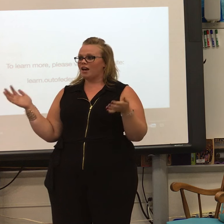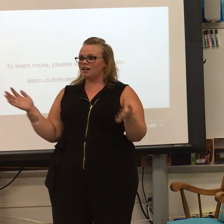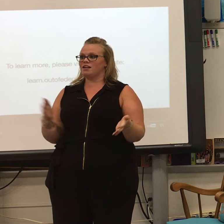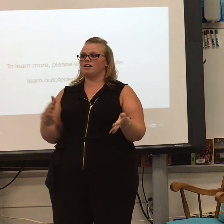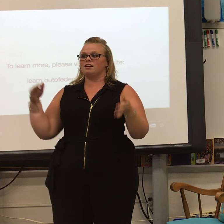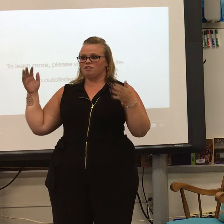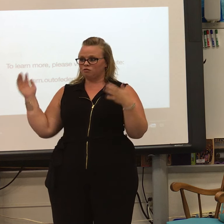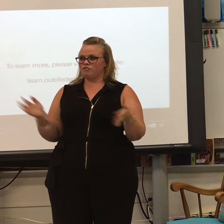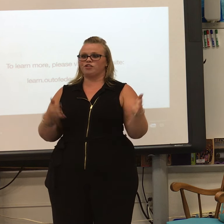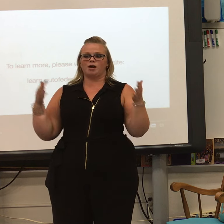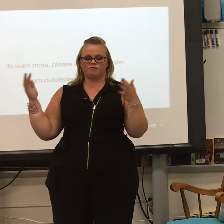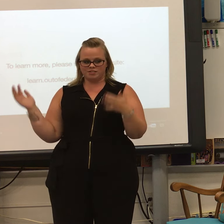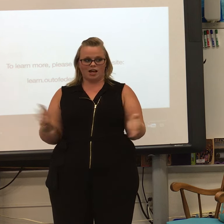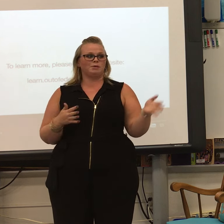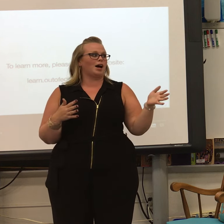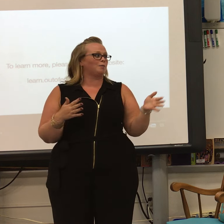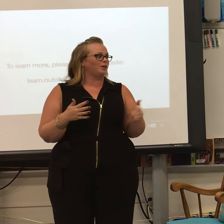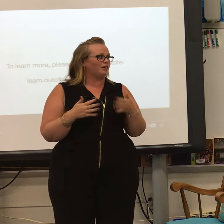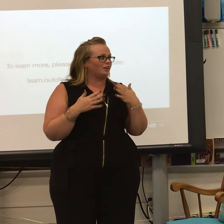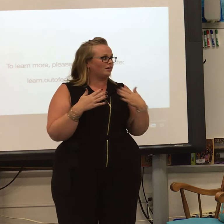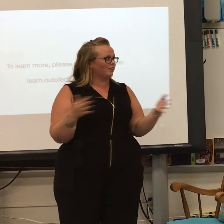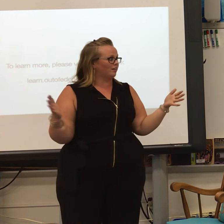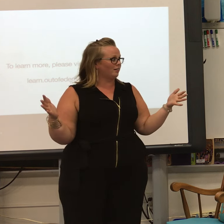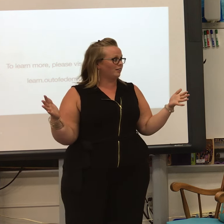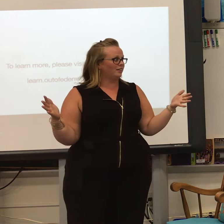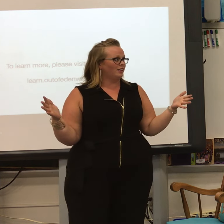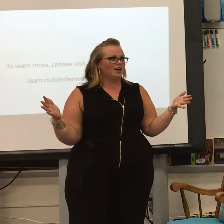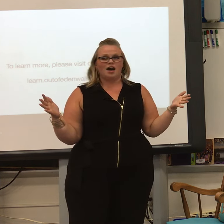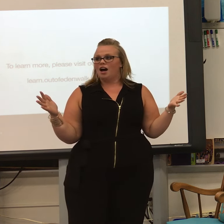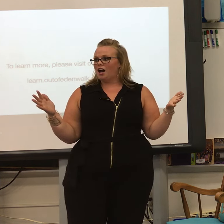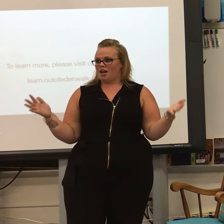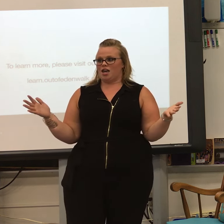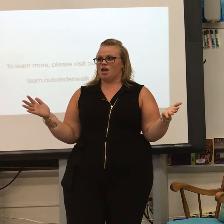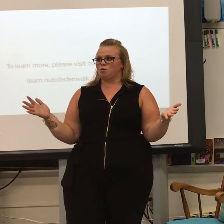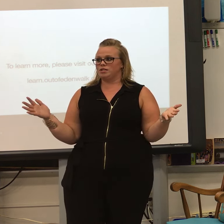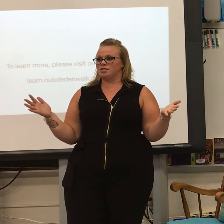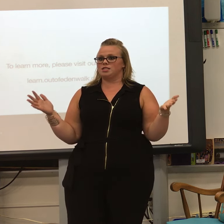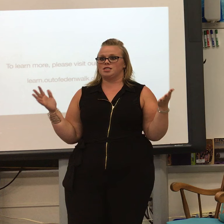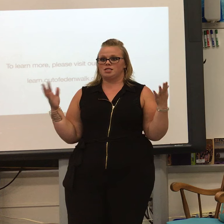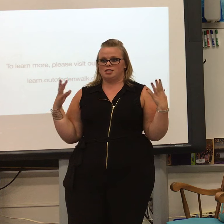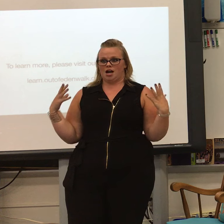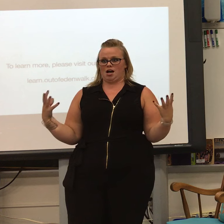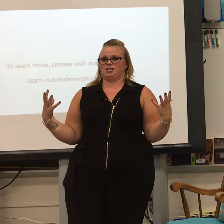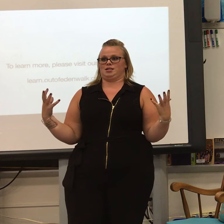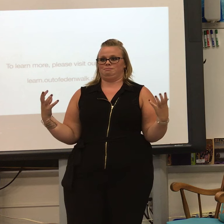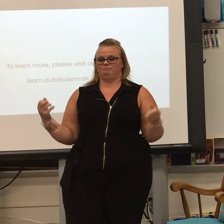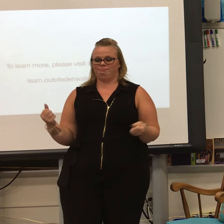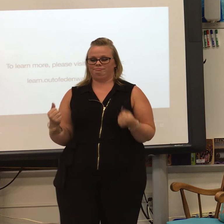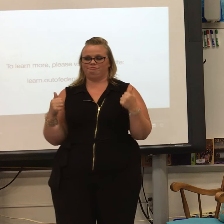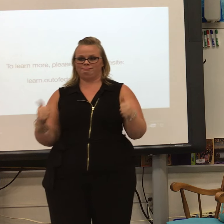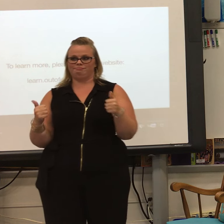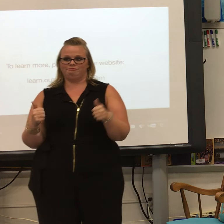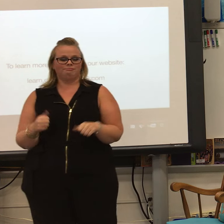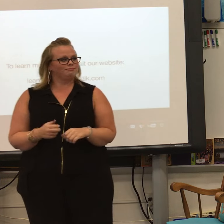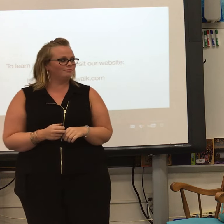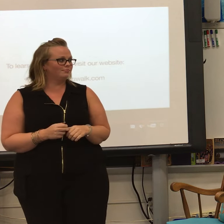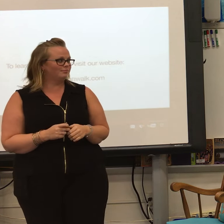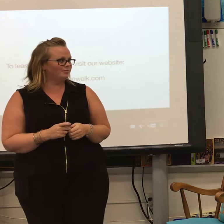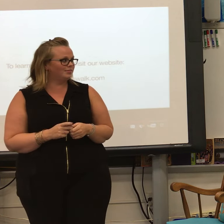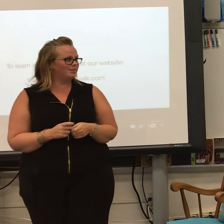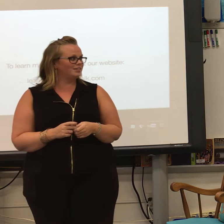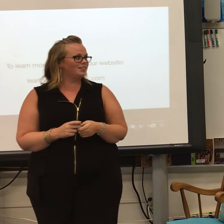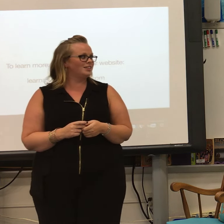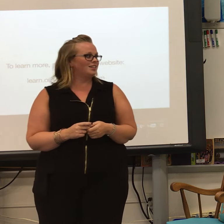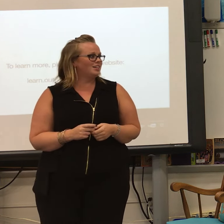later, edited, rough draft, sloppy copy, like, and indented punctuation, capitalization, awesome. Everything that you should pay attention